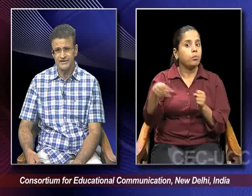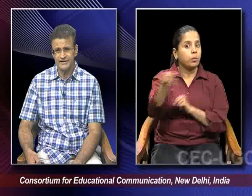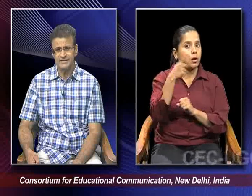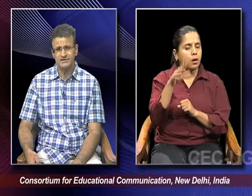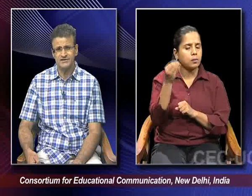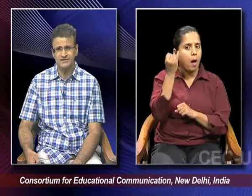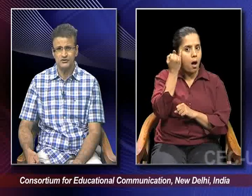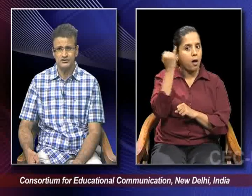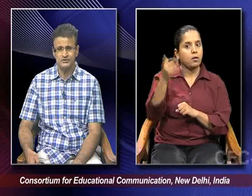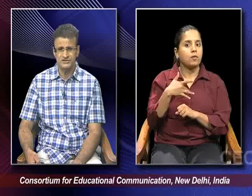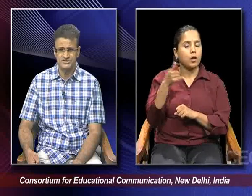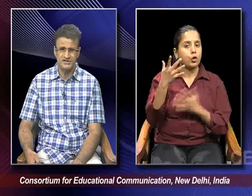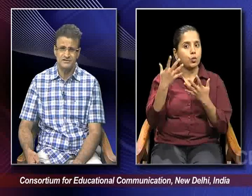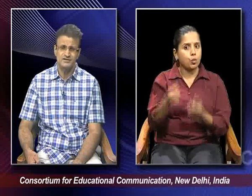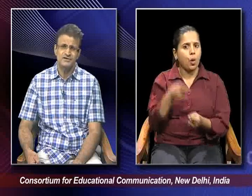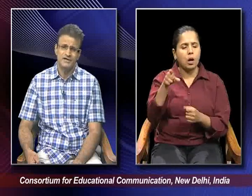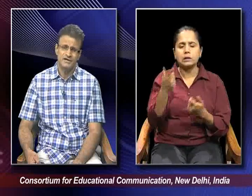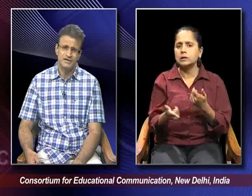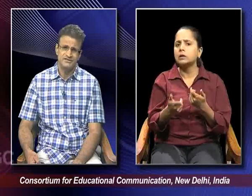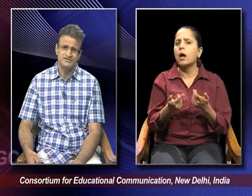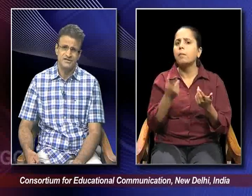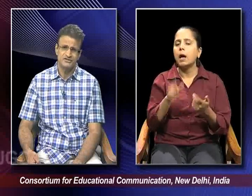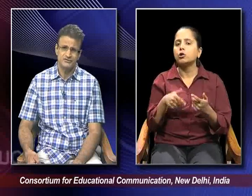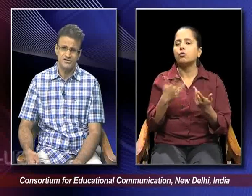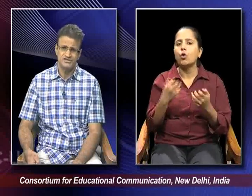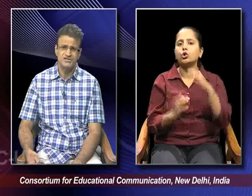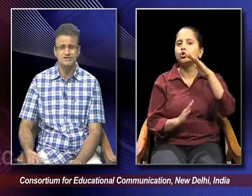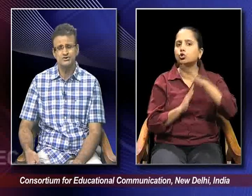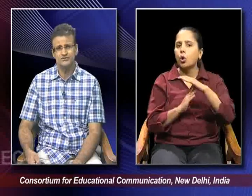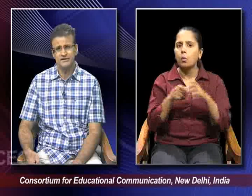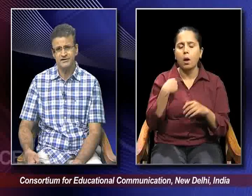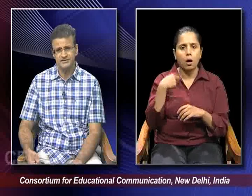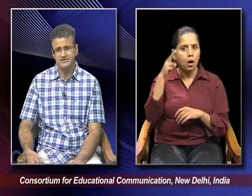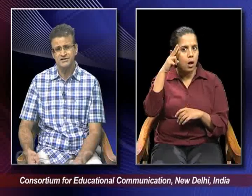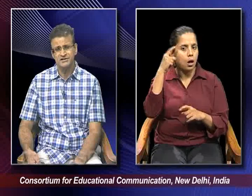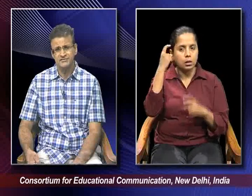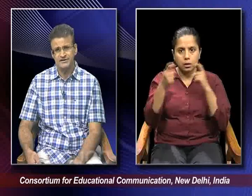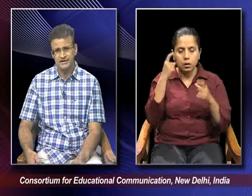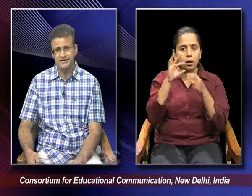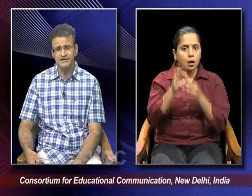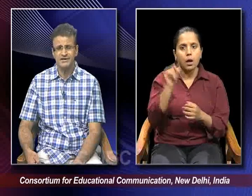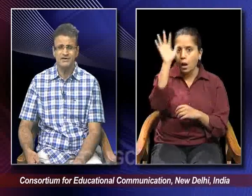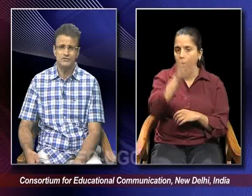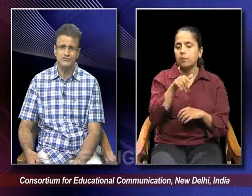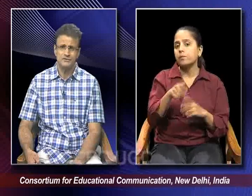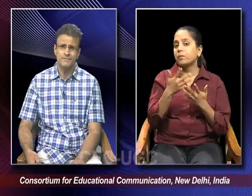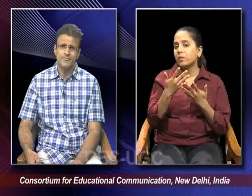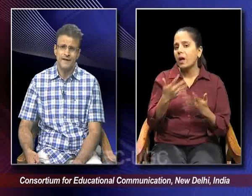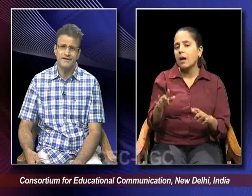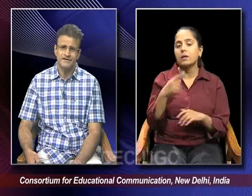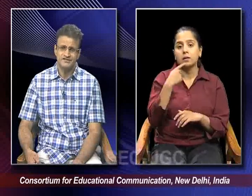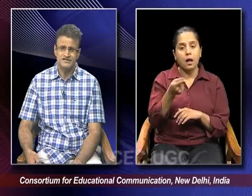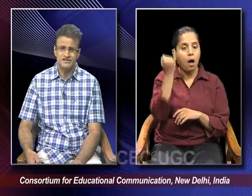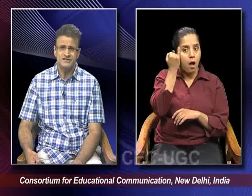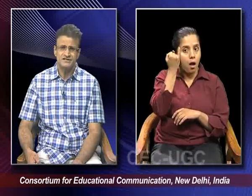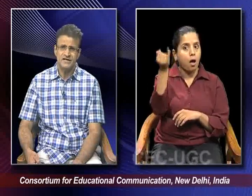an idea where they wanted to restrict these kinds of concerns of the Indians, where any kind of